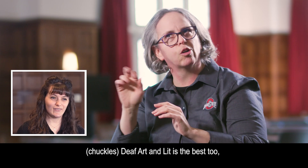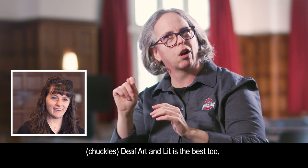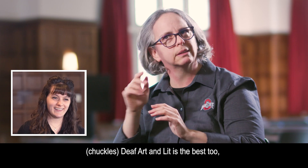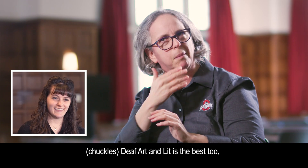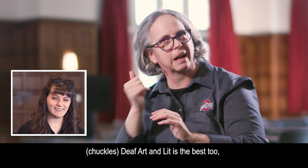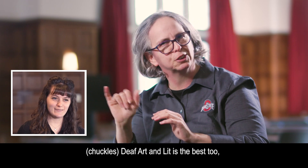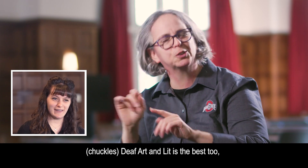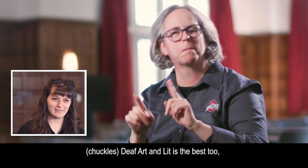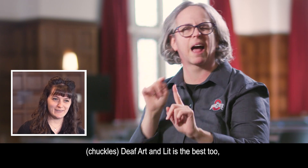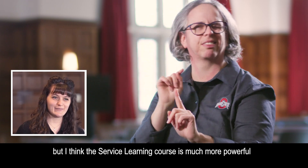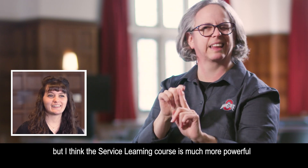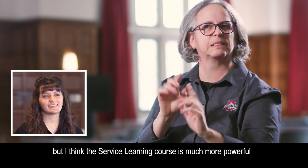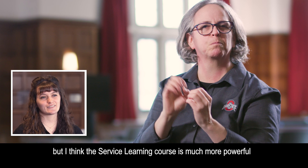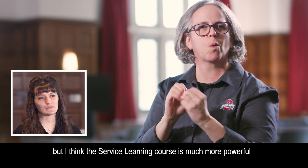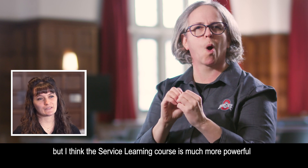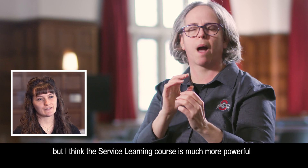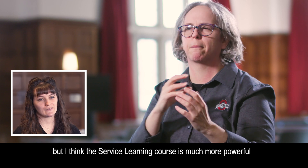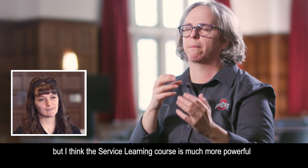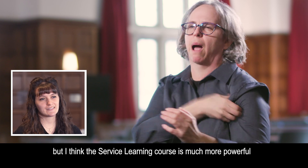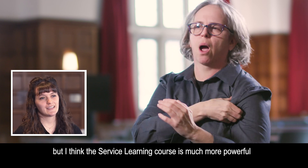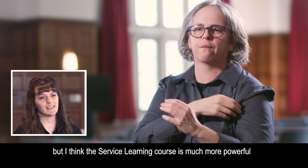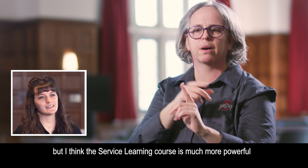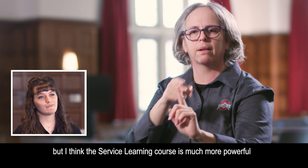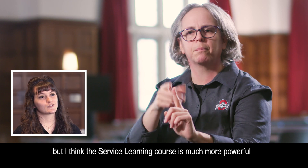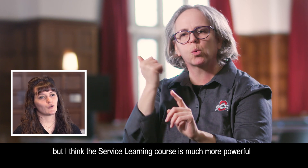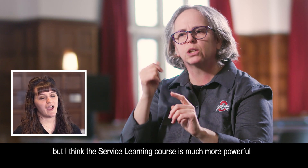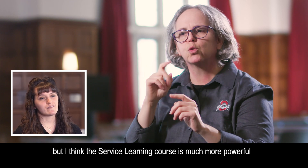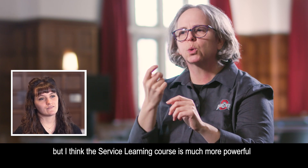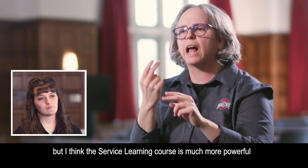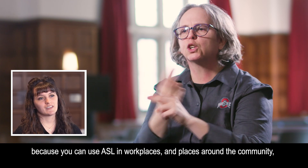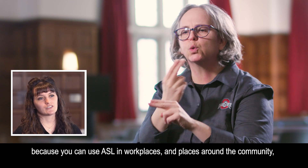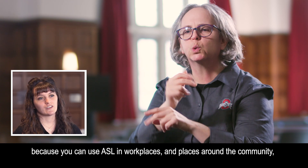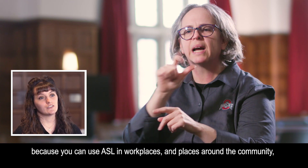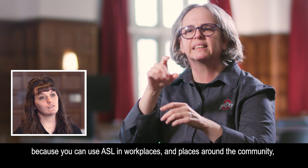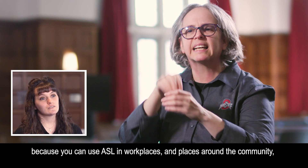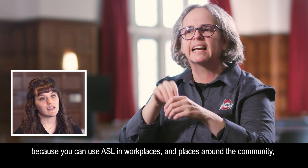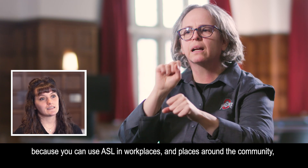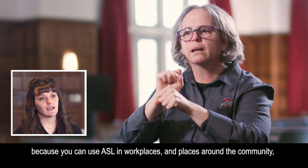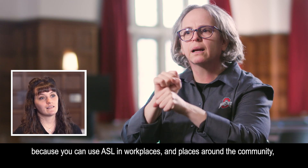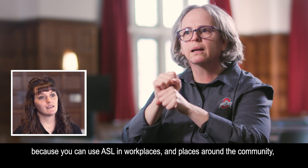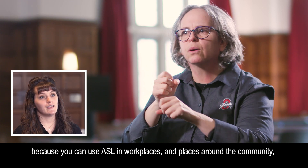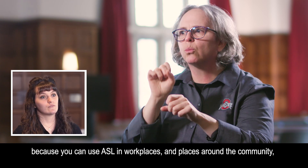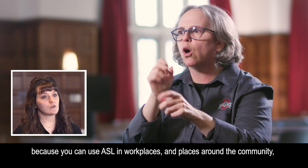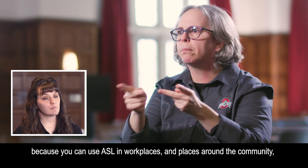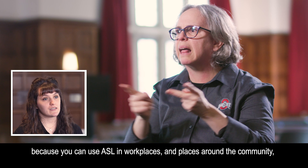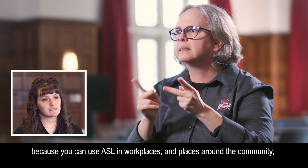art and lit is the best too, but I think the service learning course is much more powerful because you can use ASL in